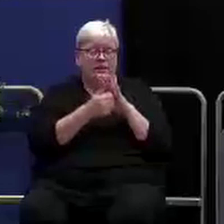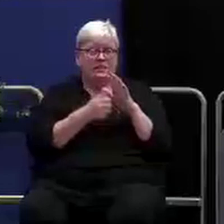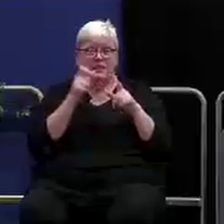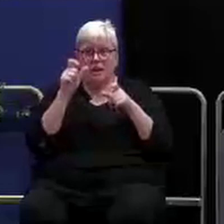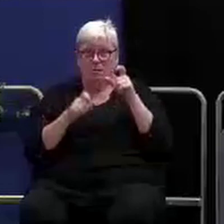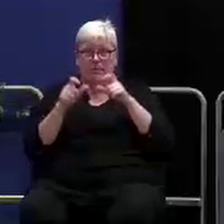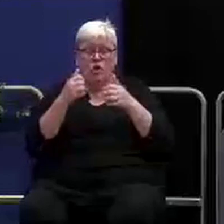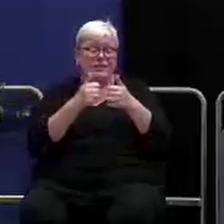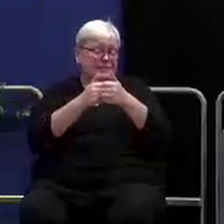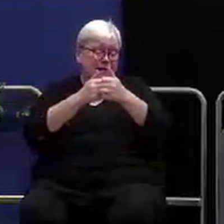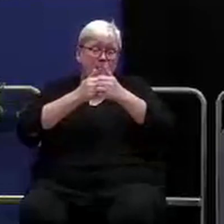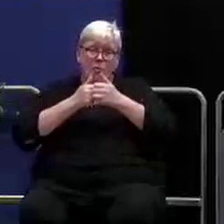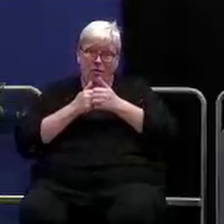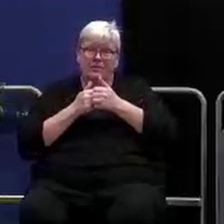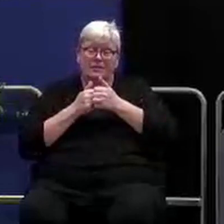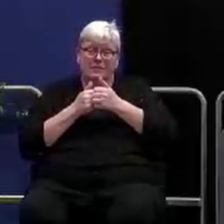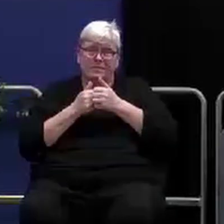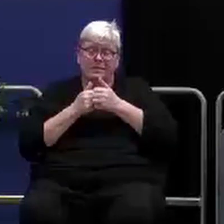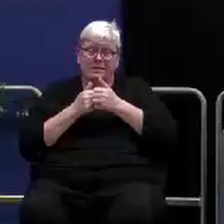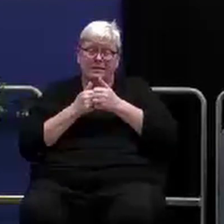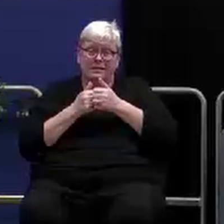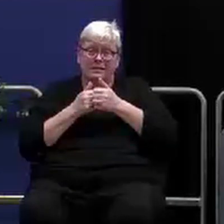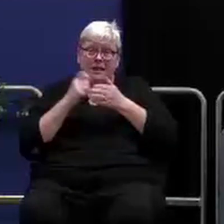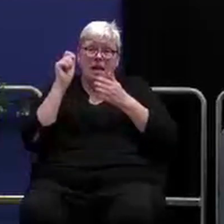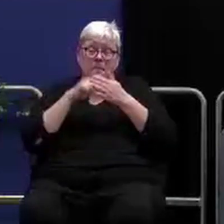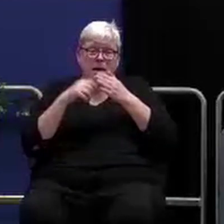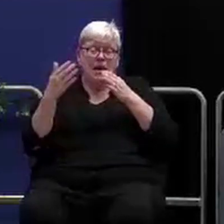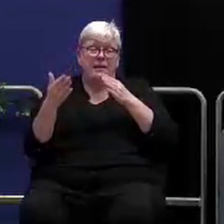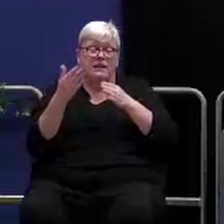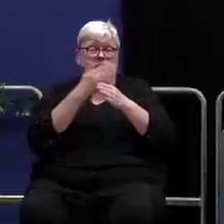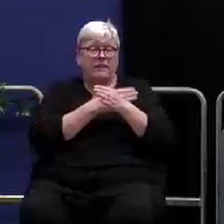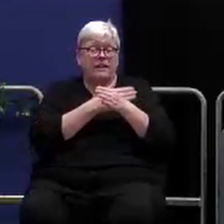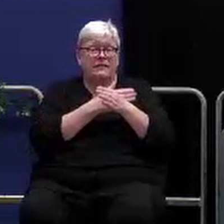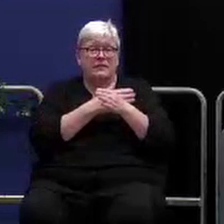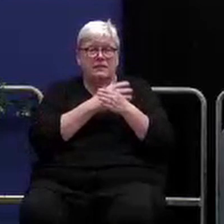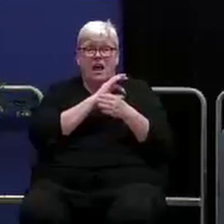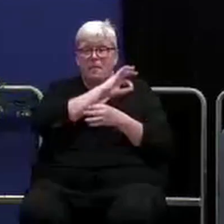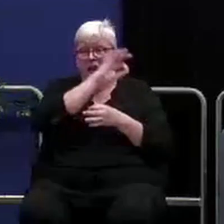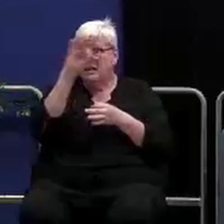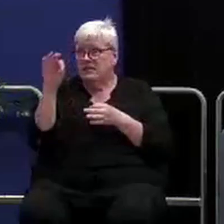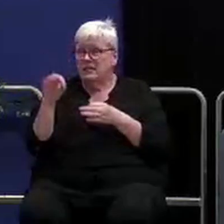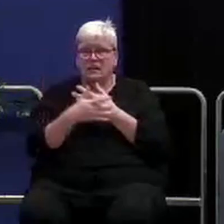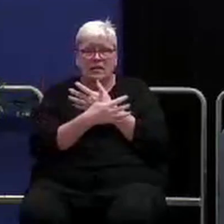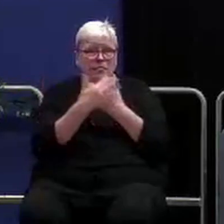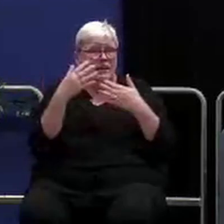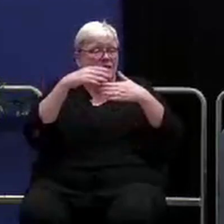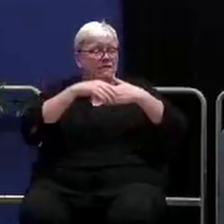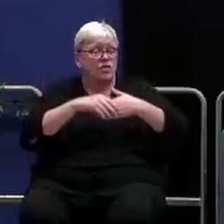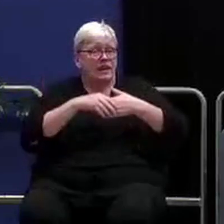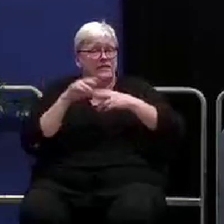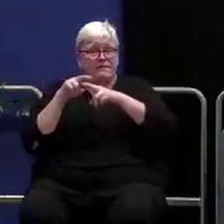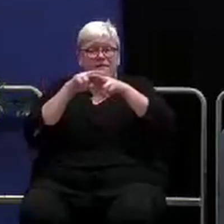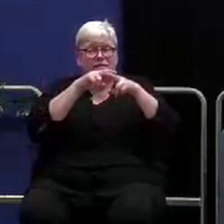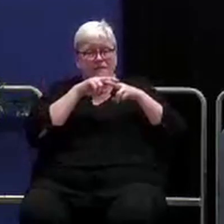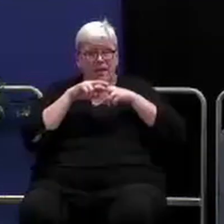to support it and buy it in advance, of course I'm asking a lot of my friends to do it and family.